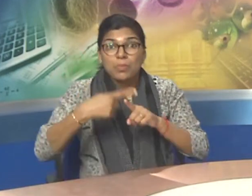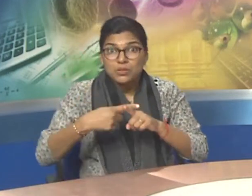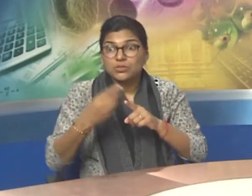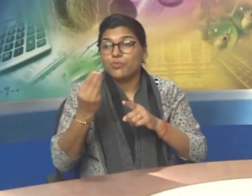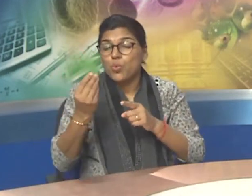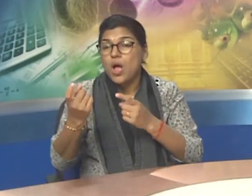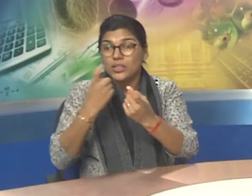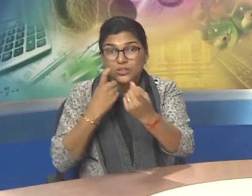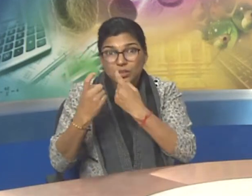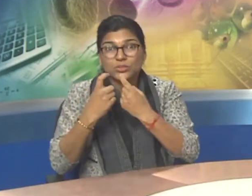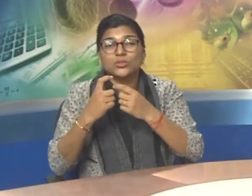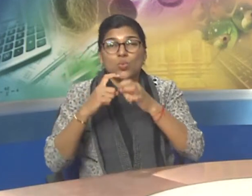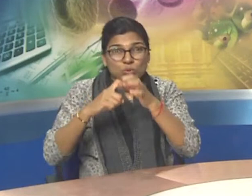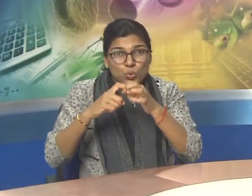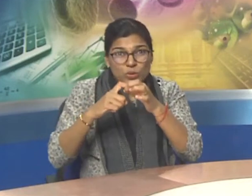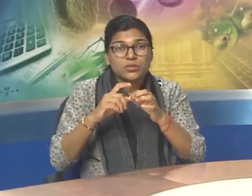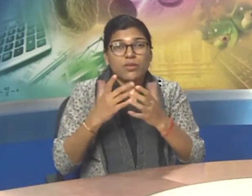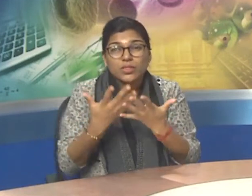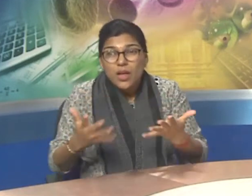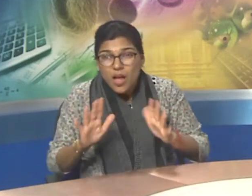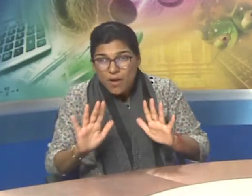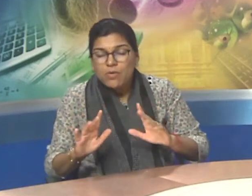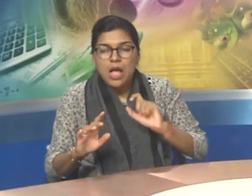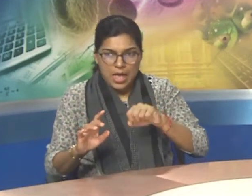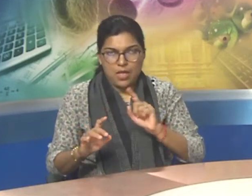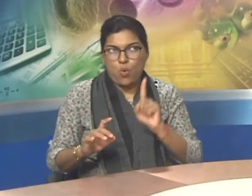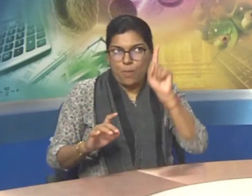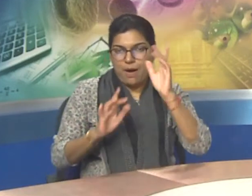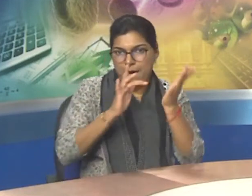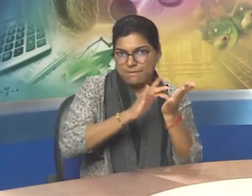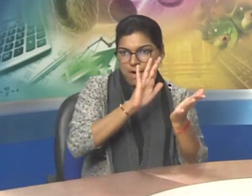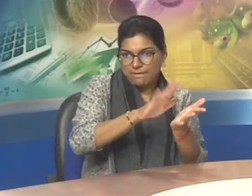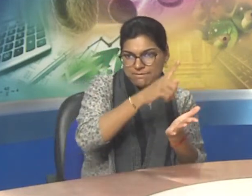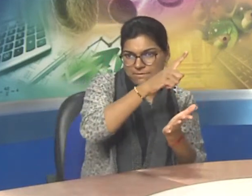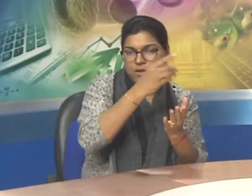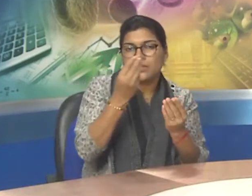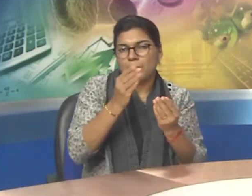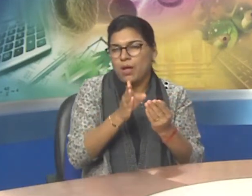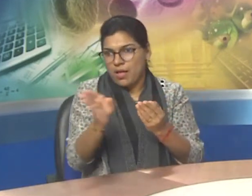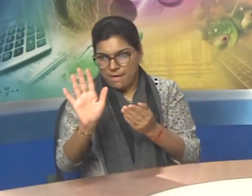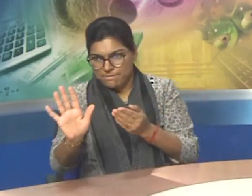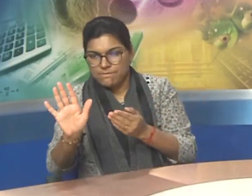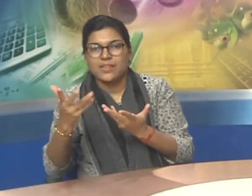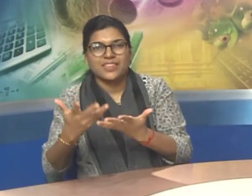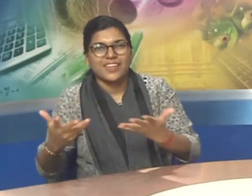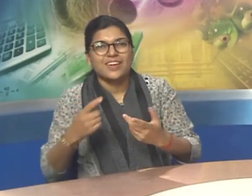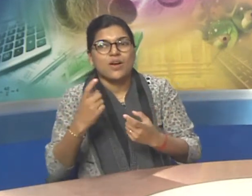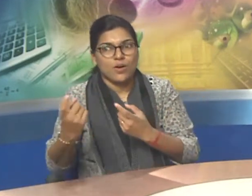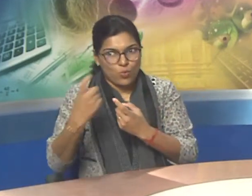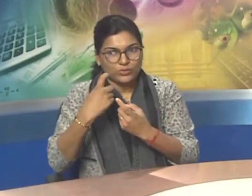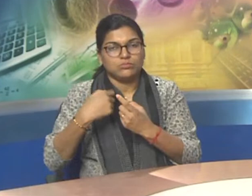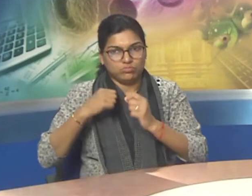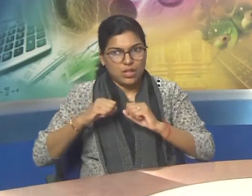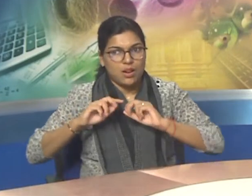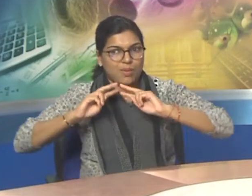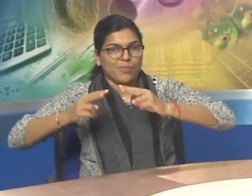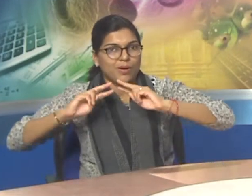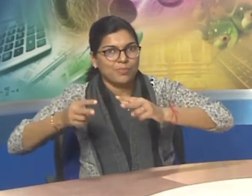So library staff needs to be sensitized and aware about the content, which subject is